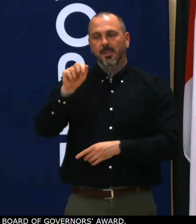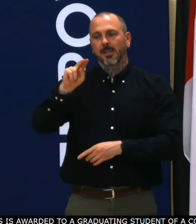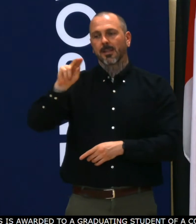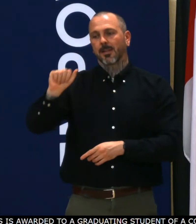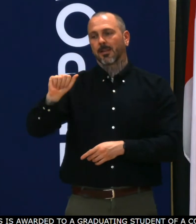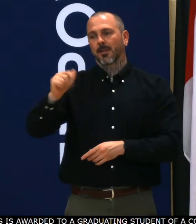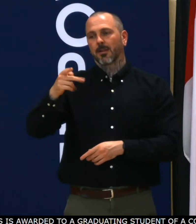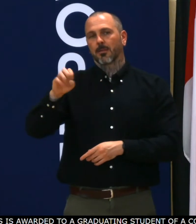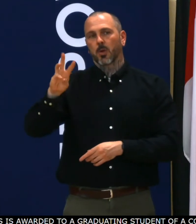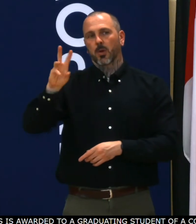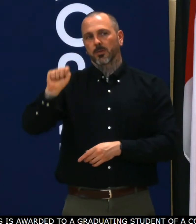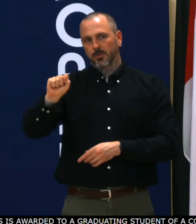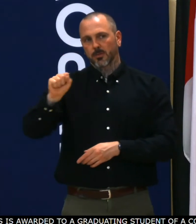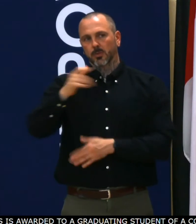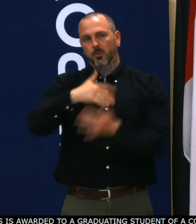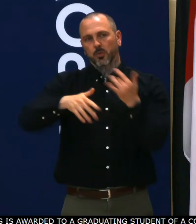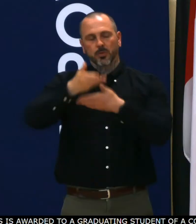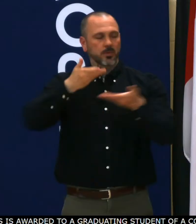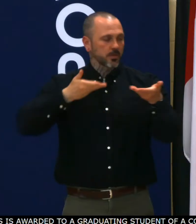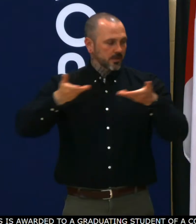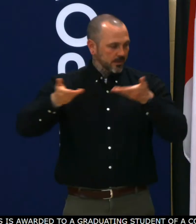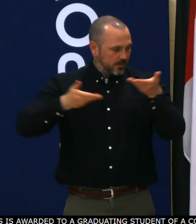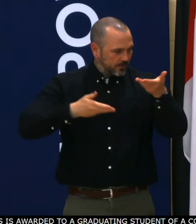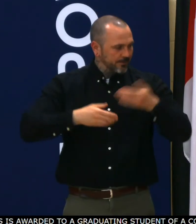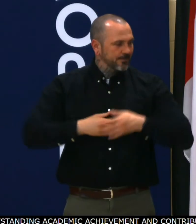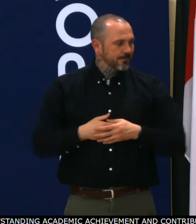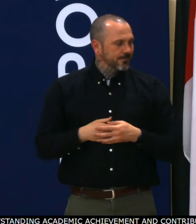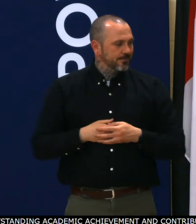Social Services.